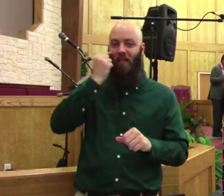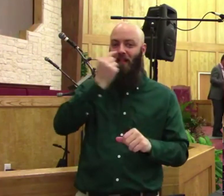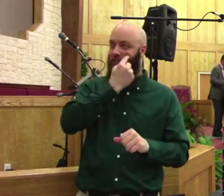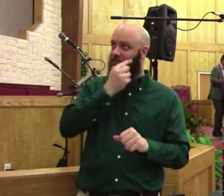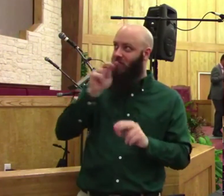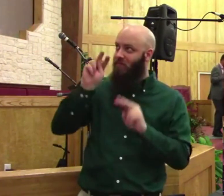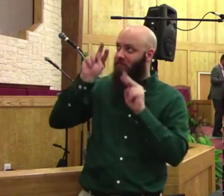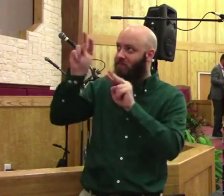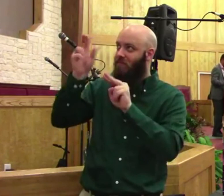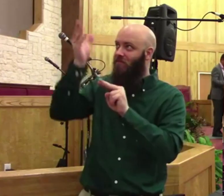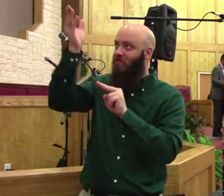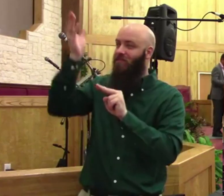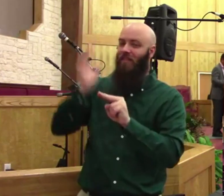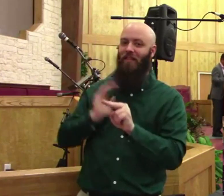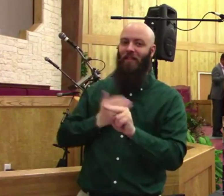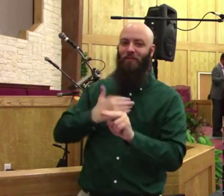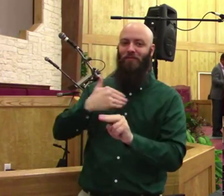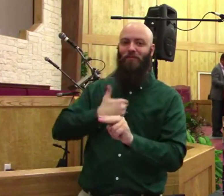on him.